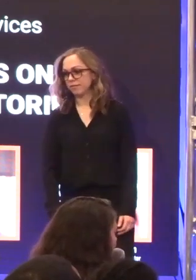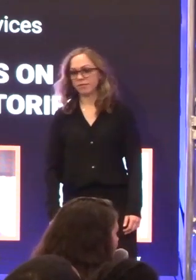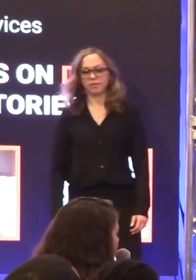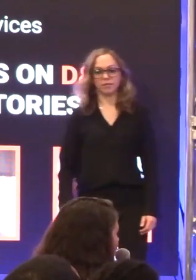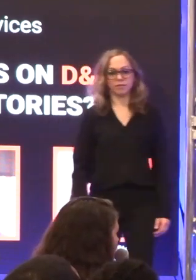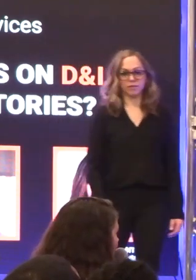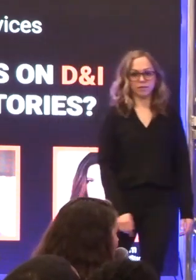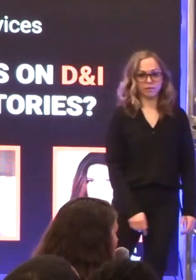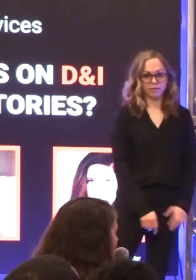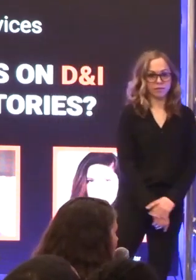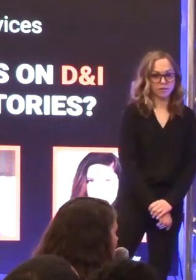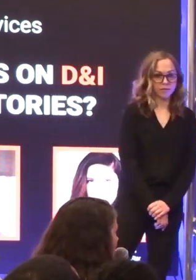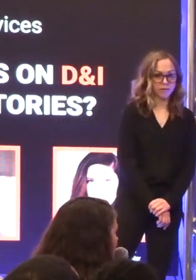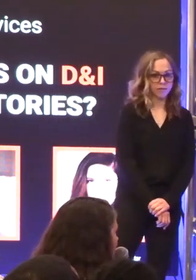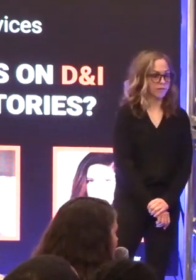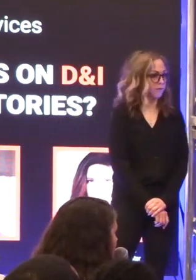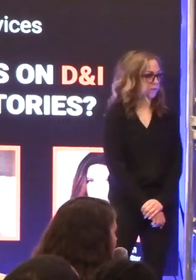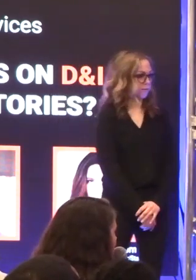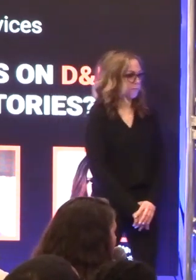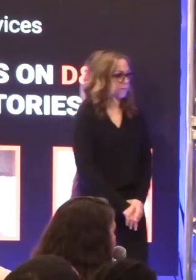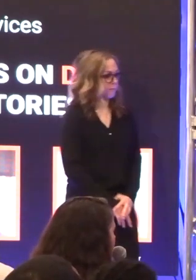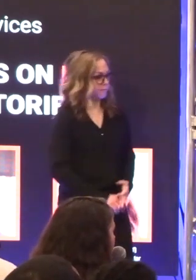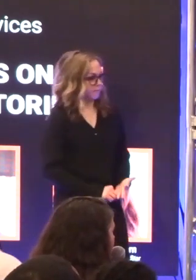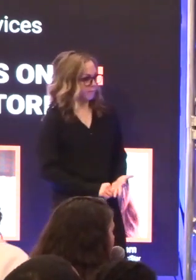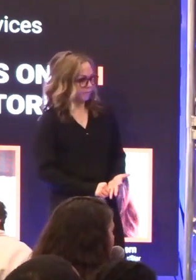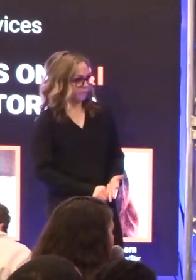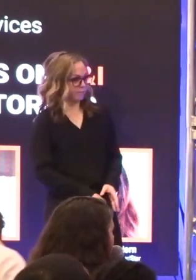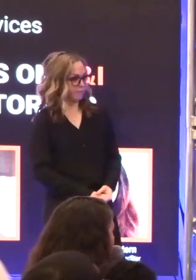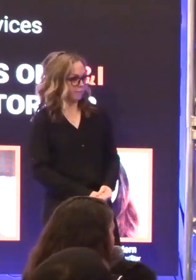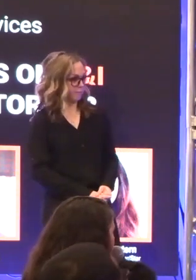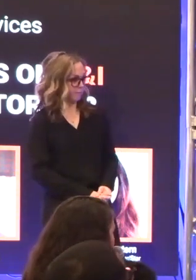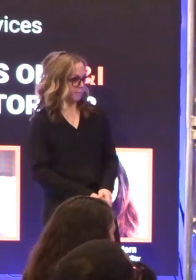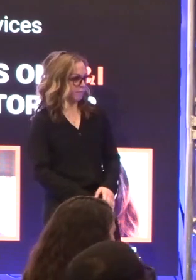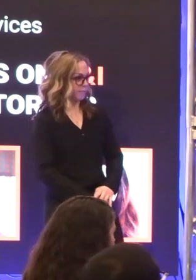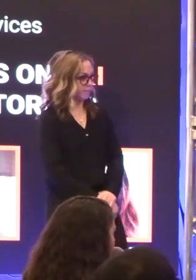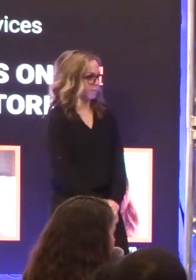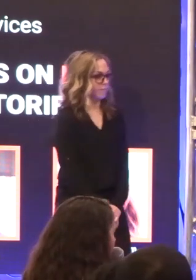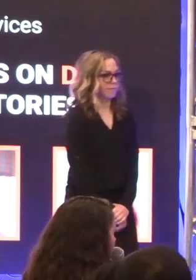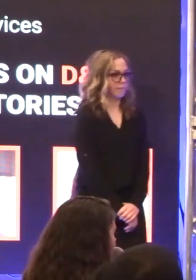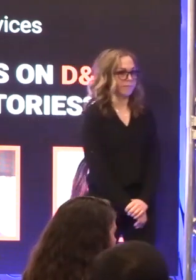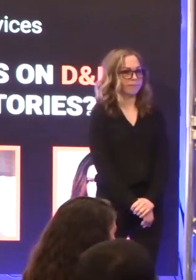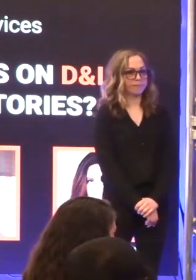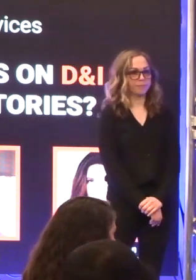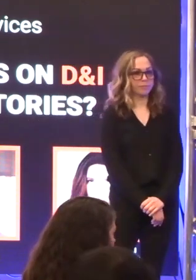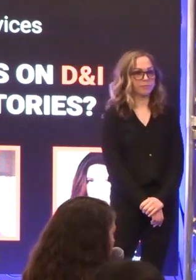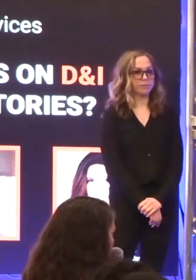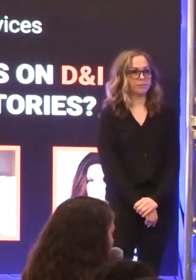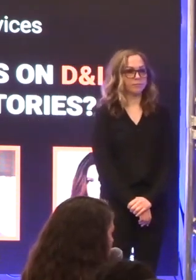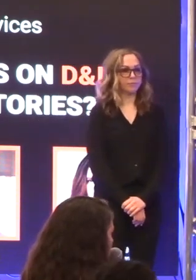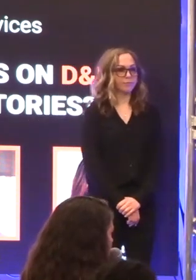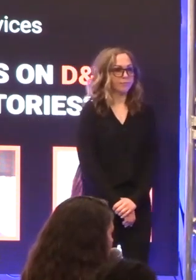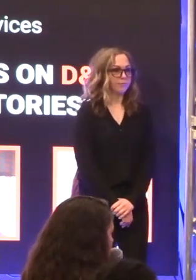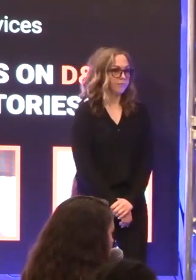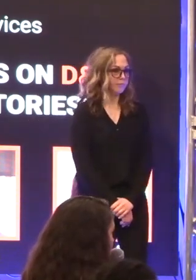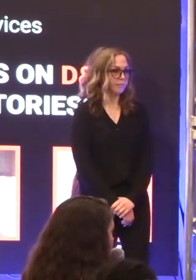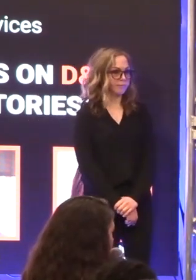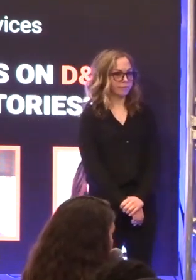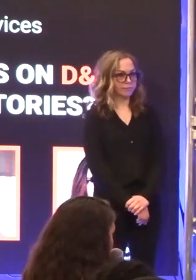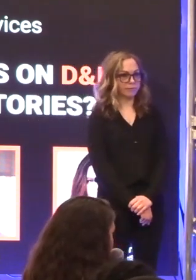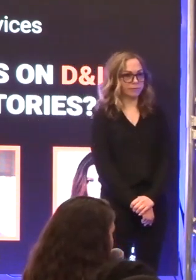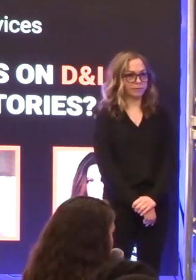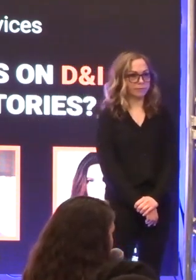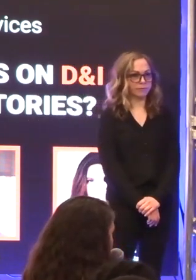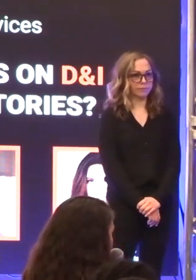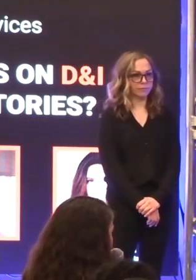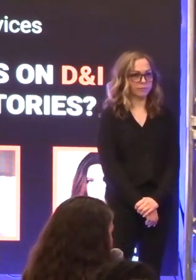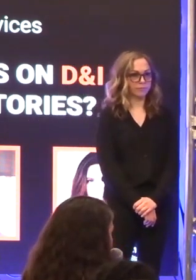And I think it's everyone. I think first time I came here, I think it was 2008, with a project, and I was an